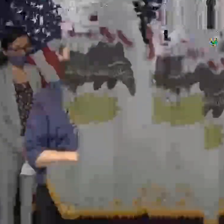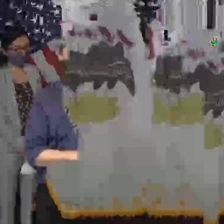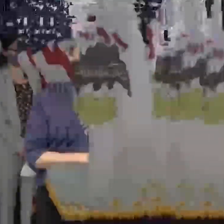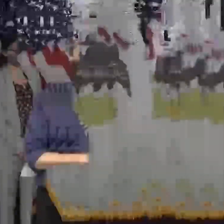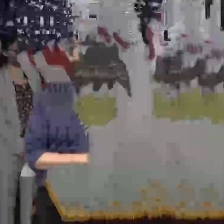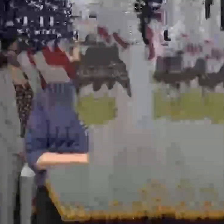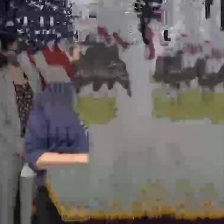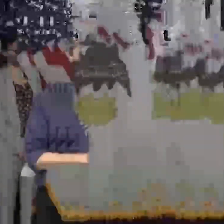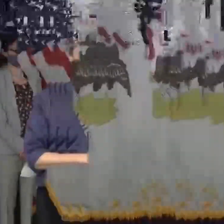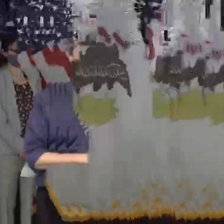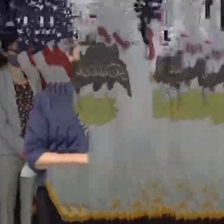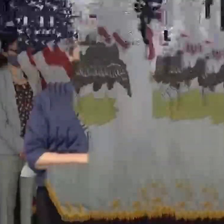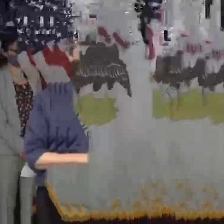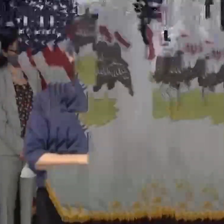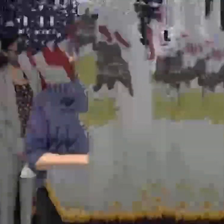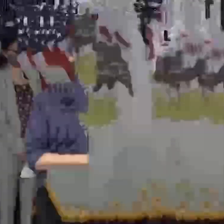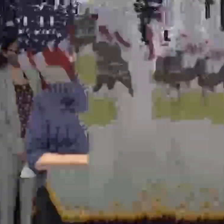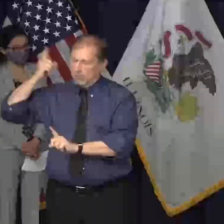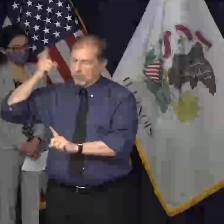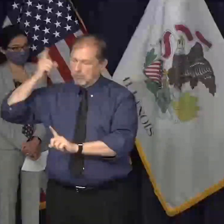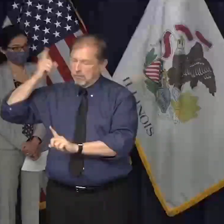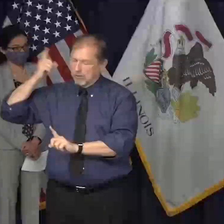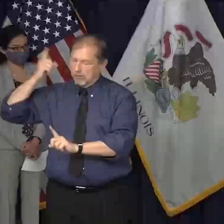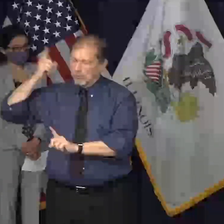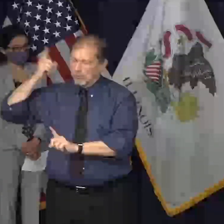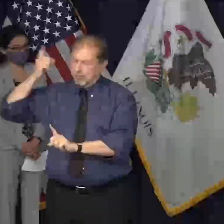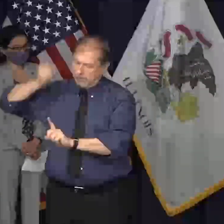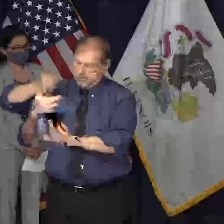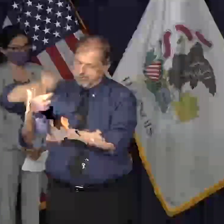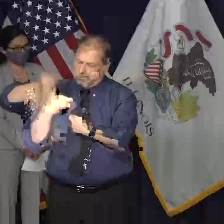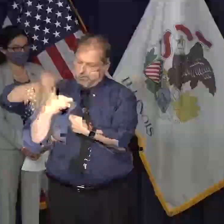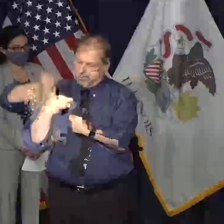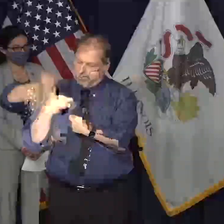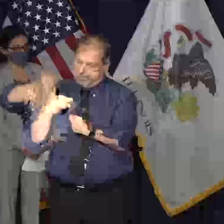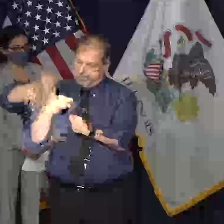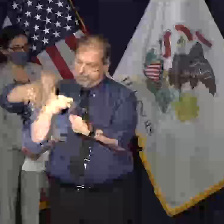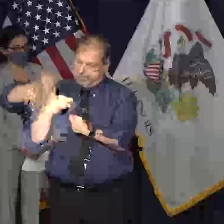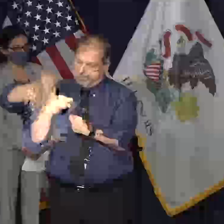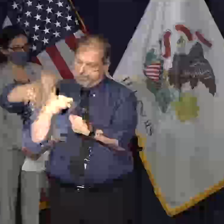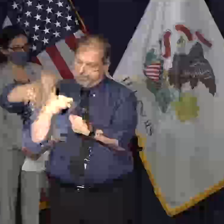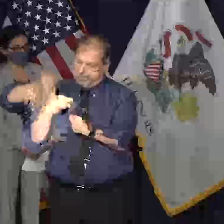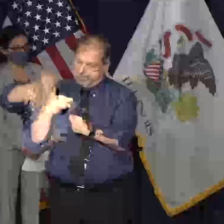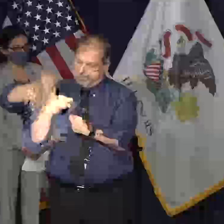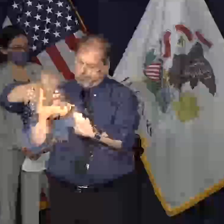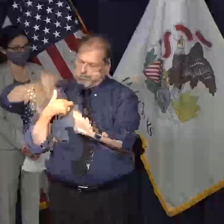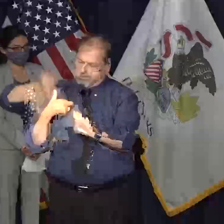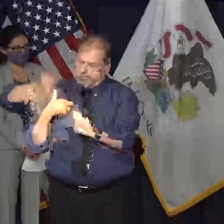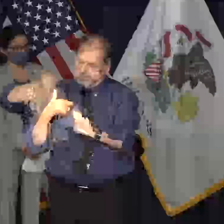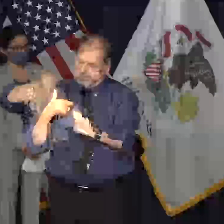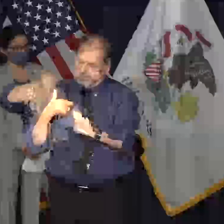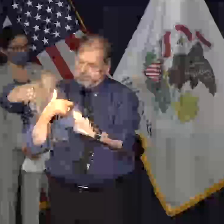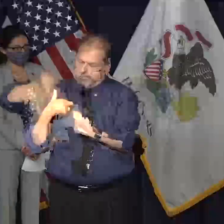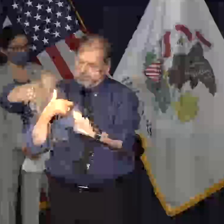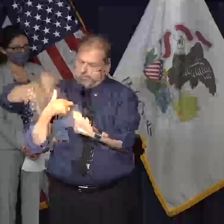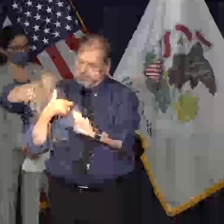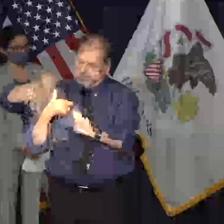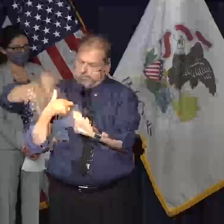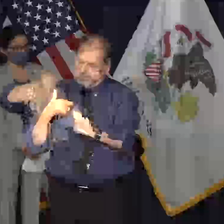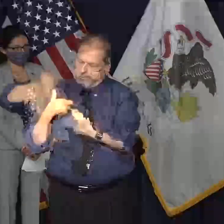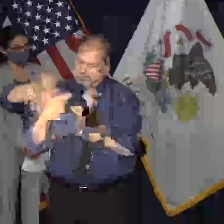public employers such as the state or local governments, public works departments, police and fire